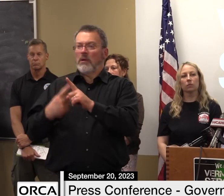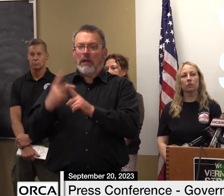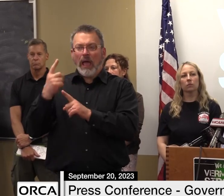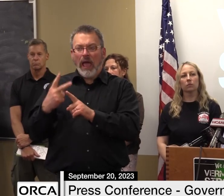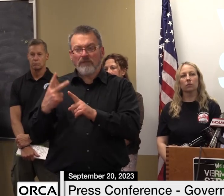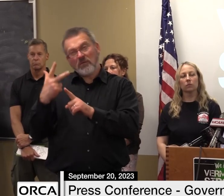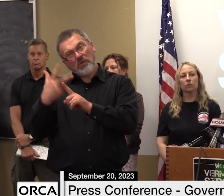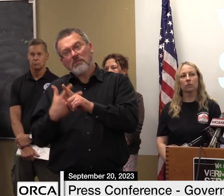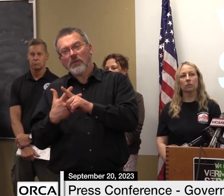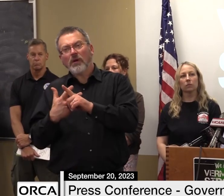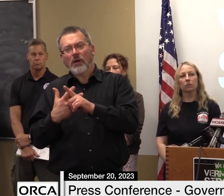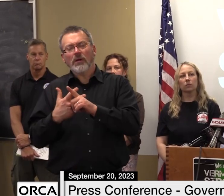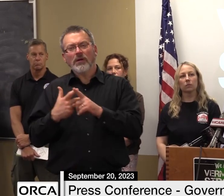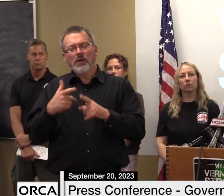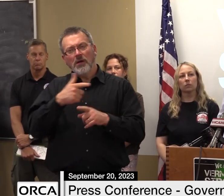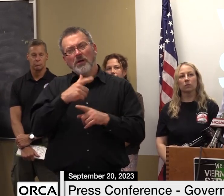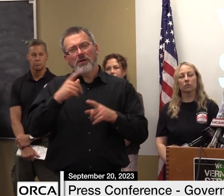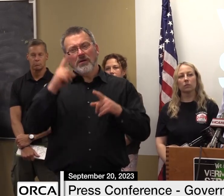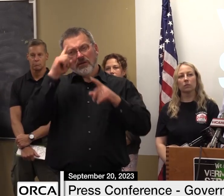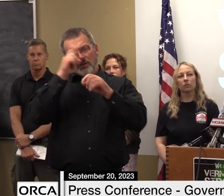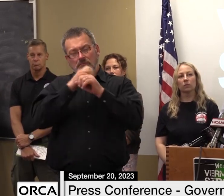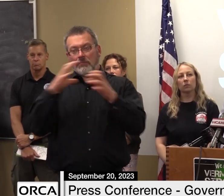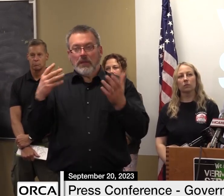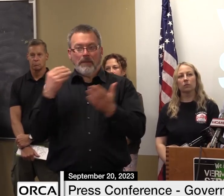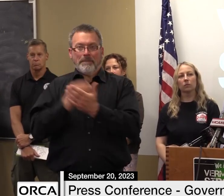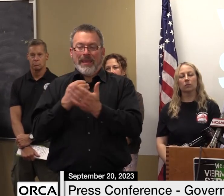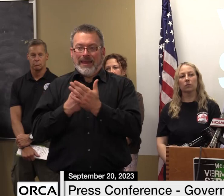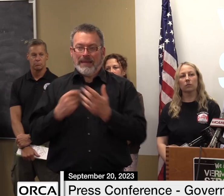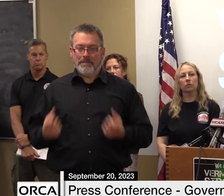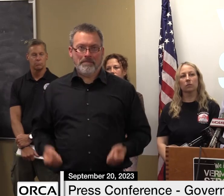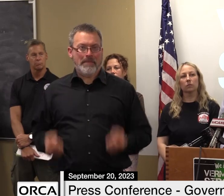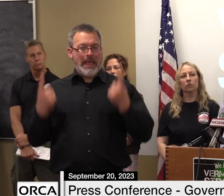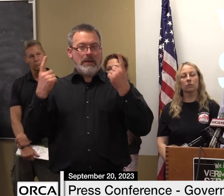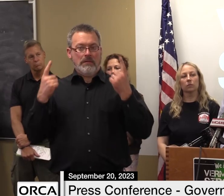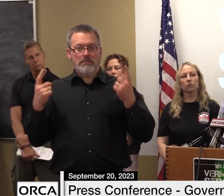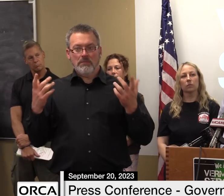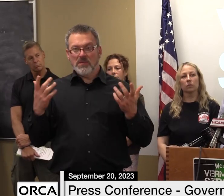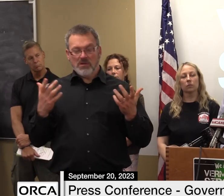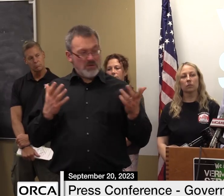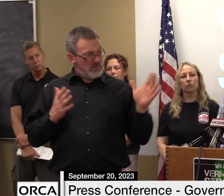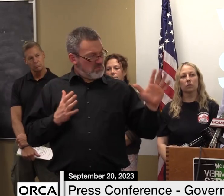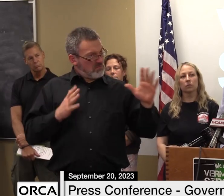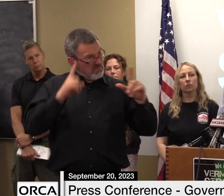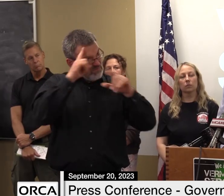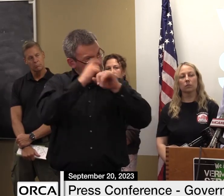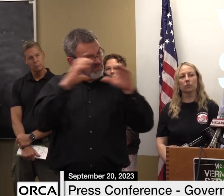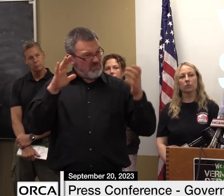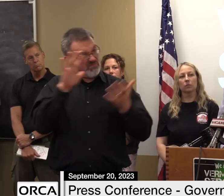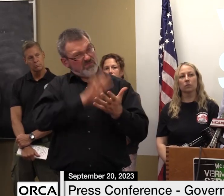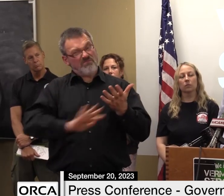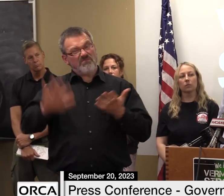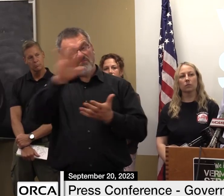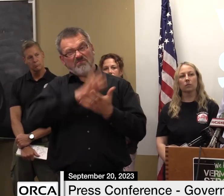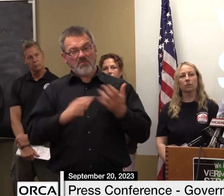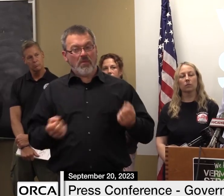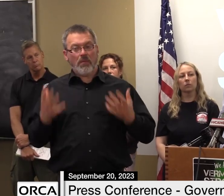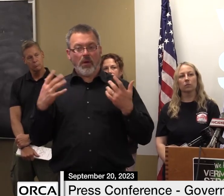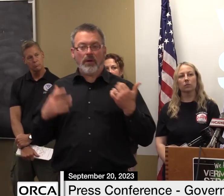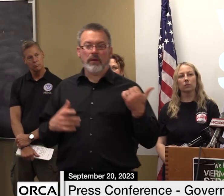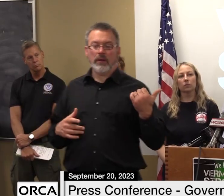what the dollar figure has been, and what that means? Do we have any sense what that dollar figure is? We